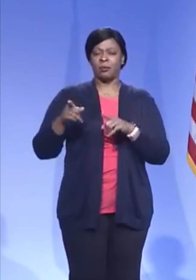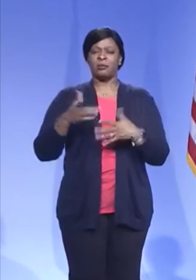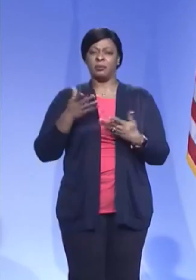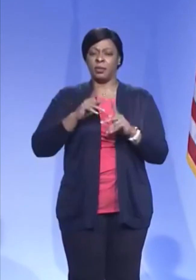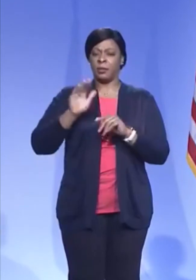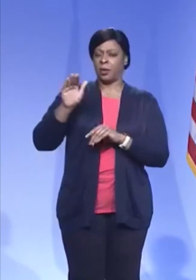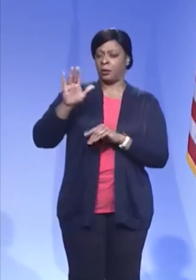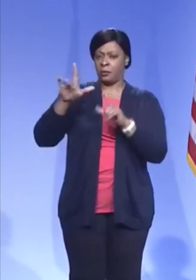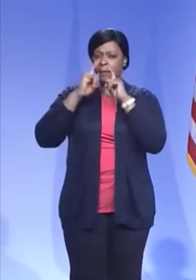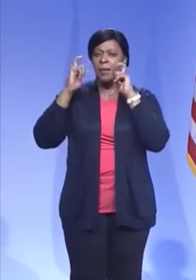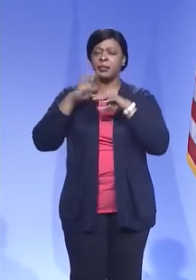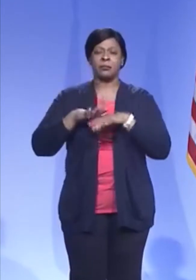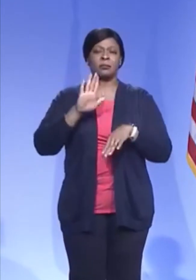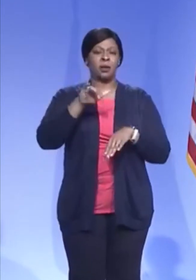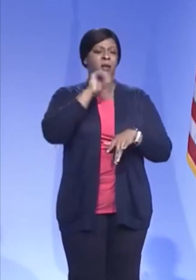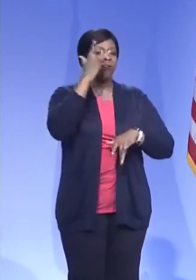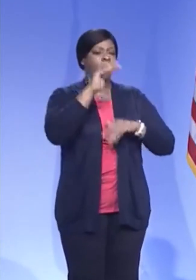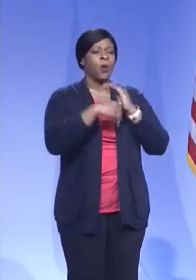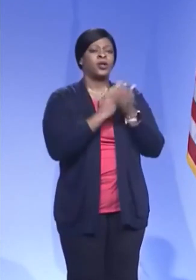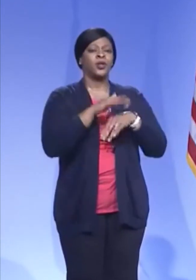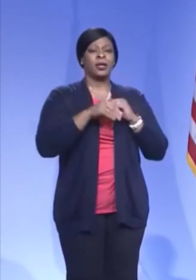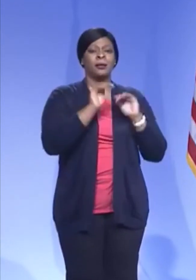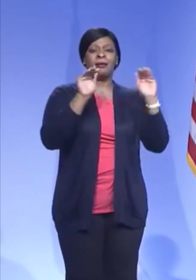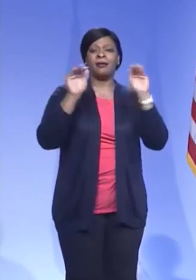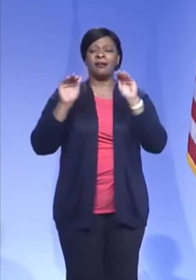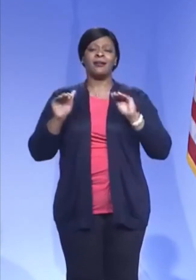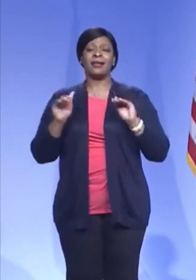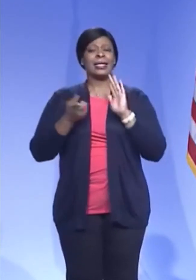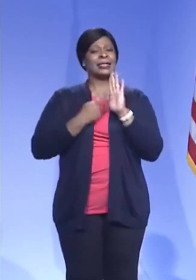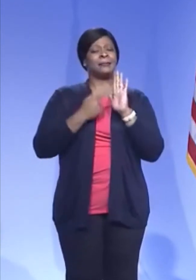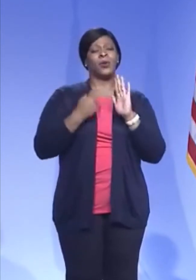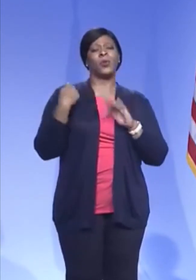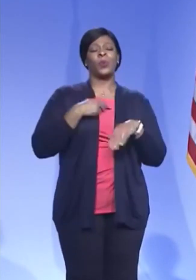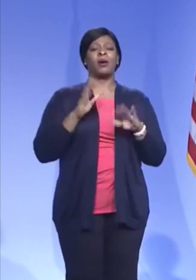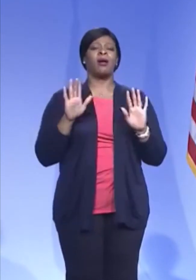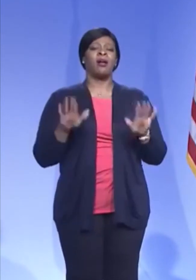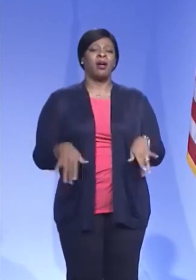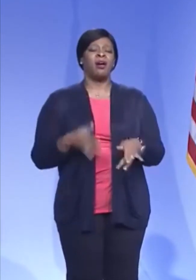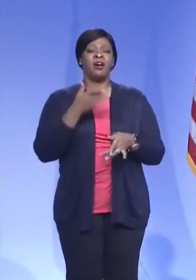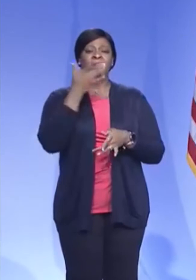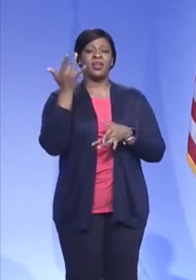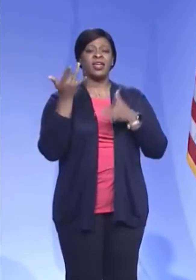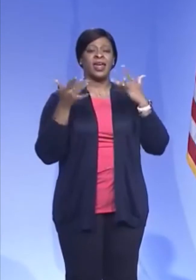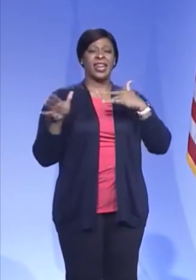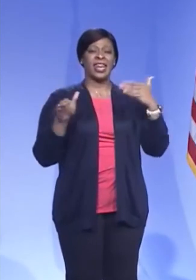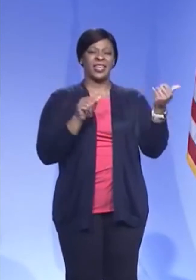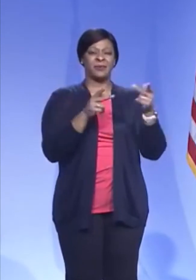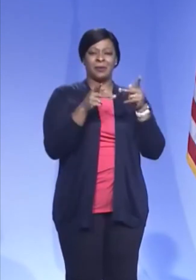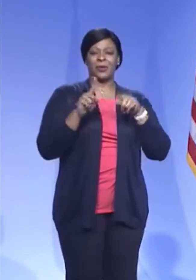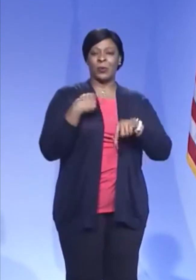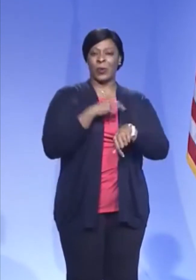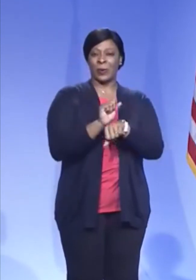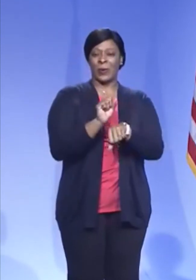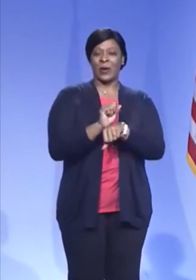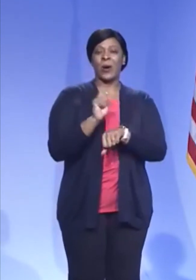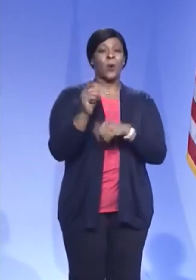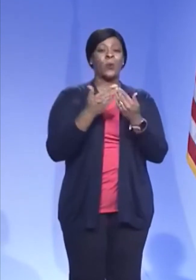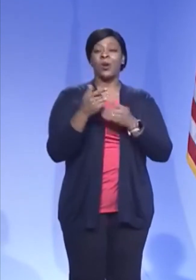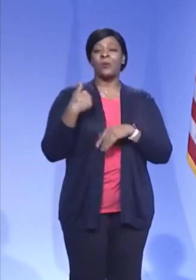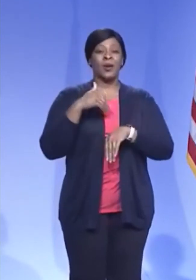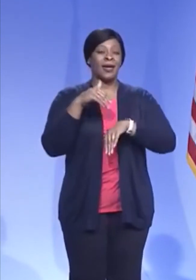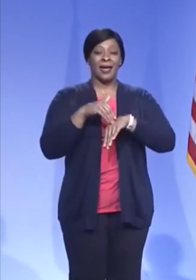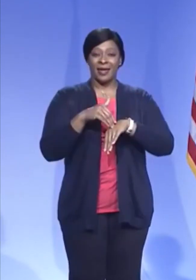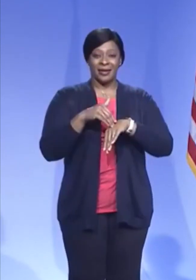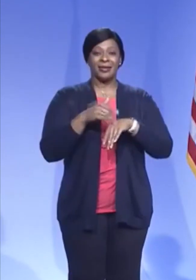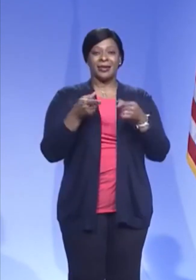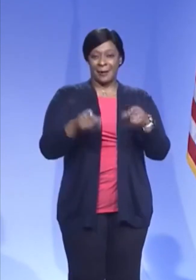on, or don't forget to wash your hands. But sometimes we let our guard down when we leave our place of employment or wherever it is we happen to